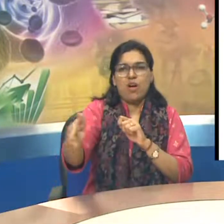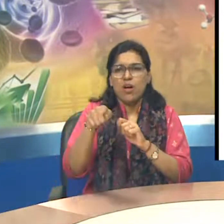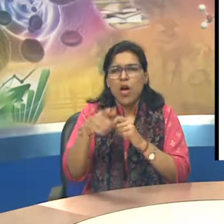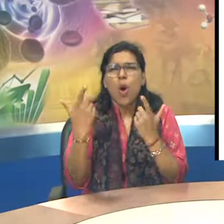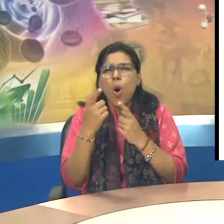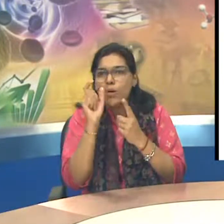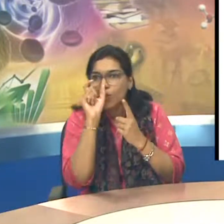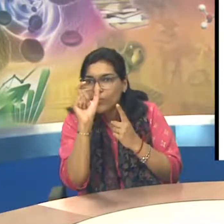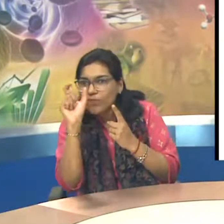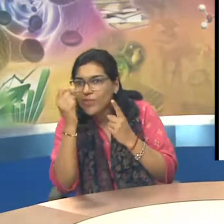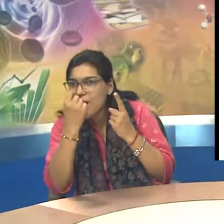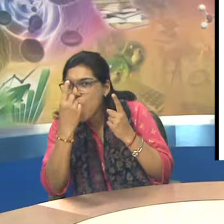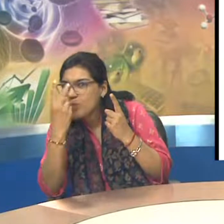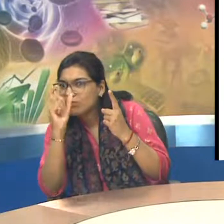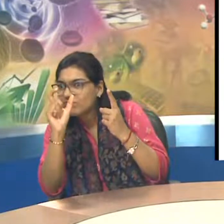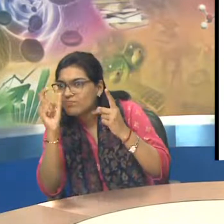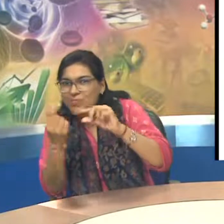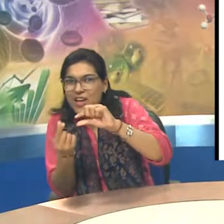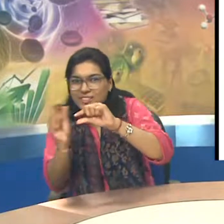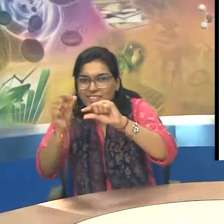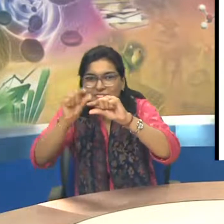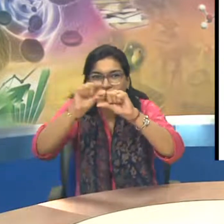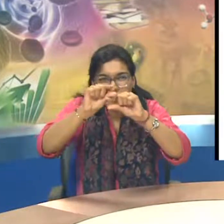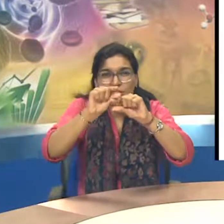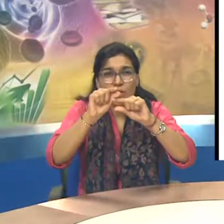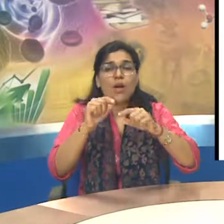communication in which